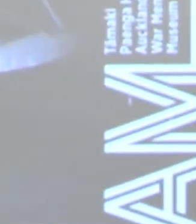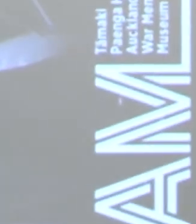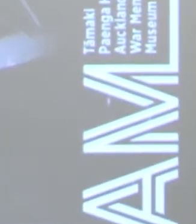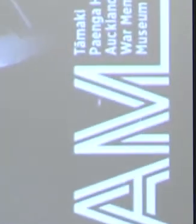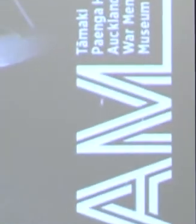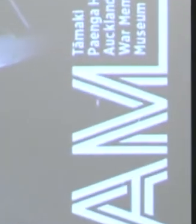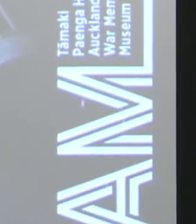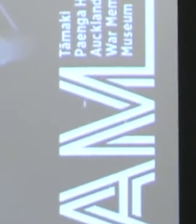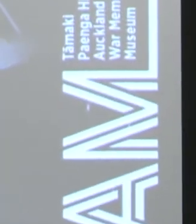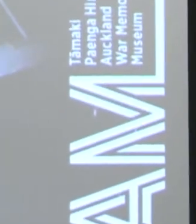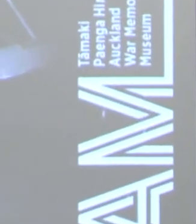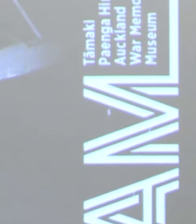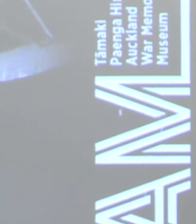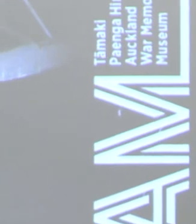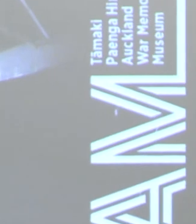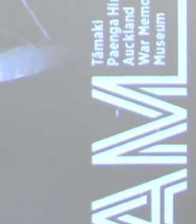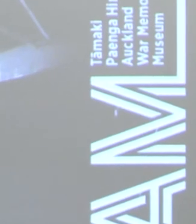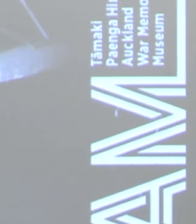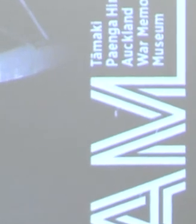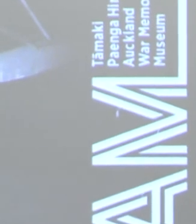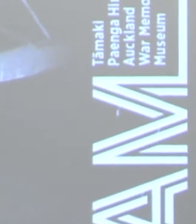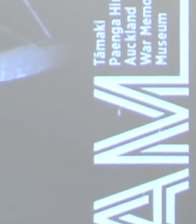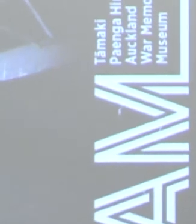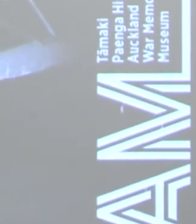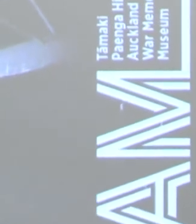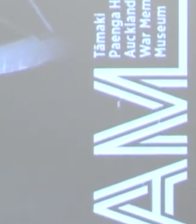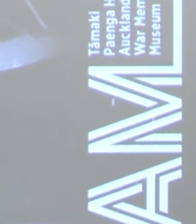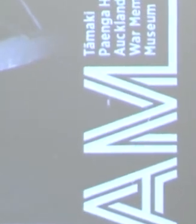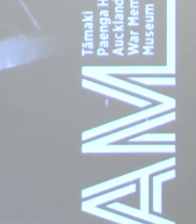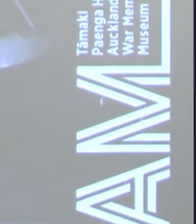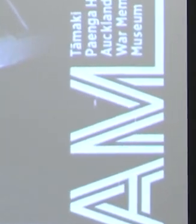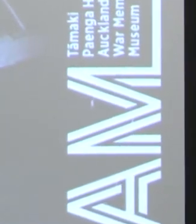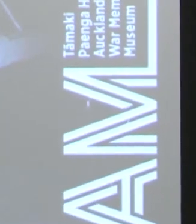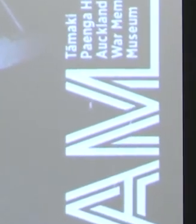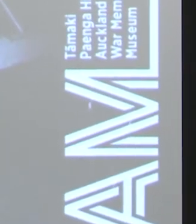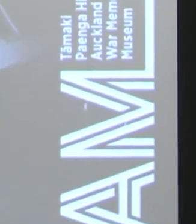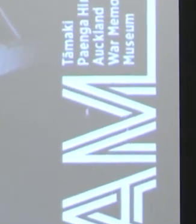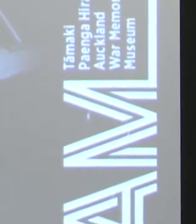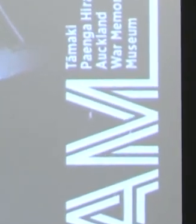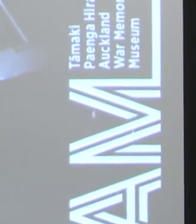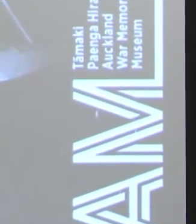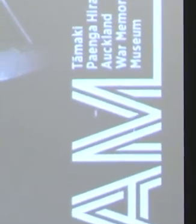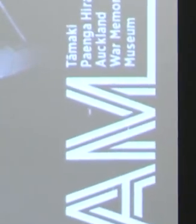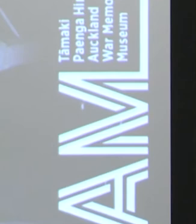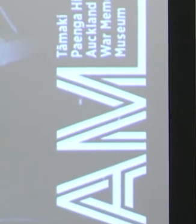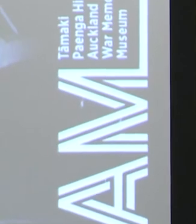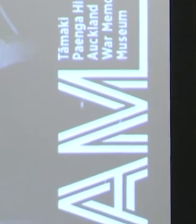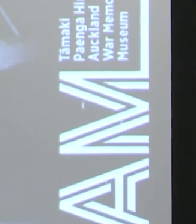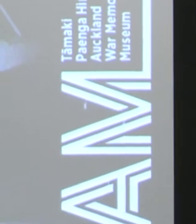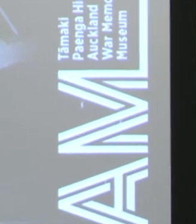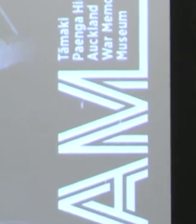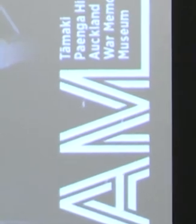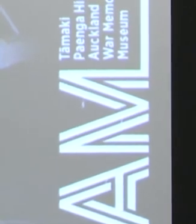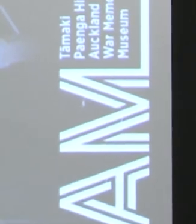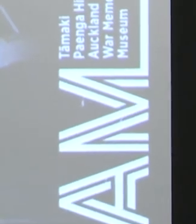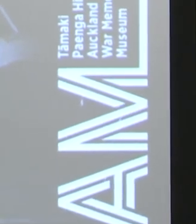Kia ora koutou. Can you all hear me at the back? All good? Hi, my name's Dave. For those of you who don't know, I work at